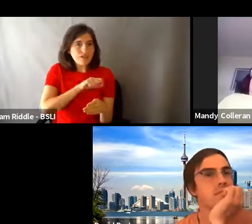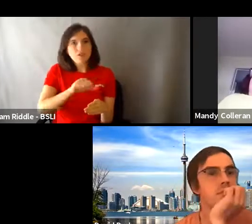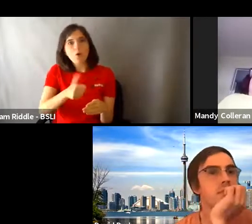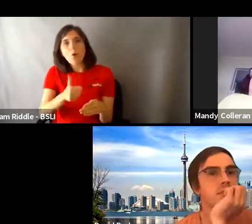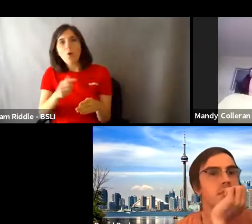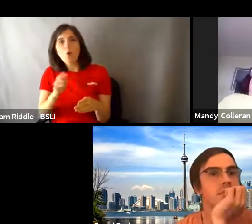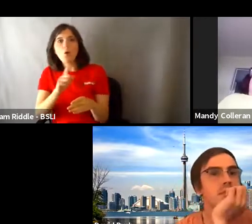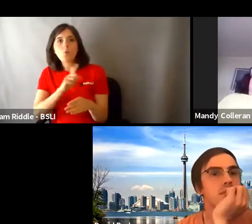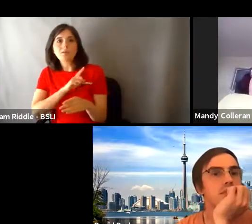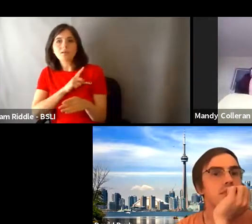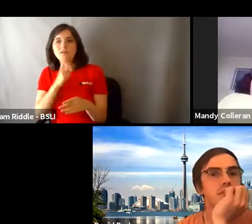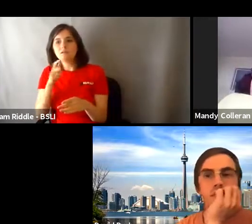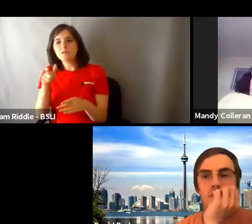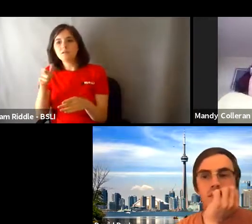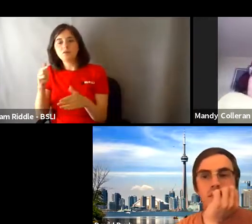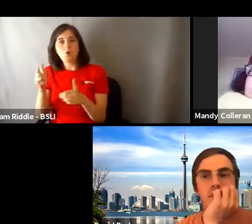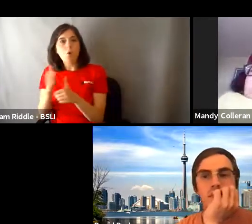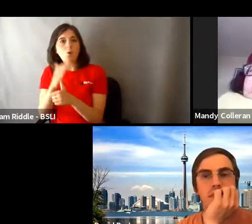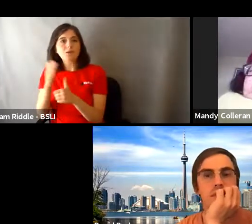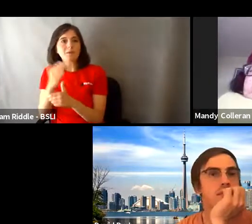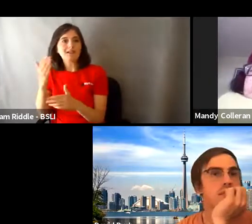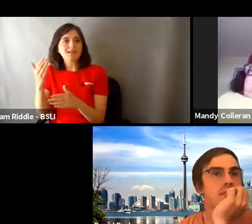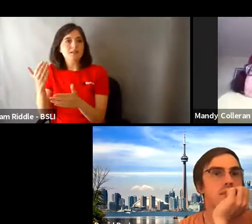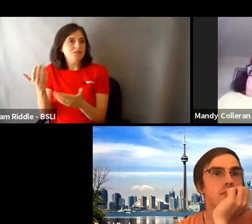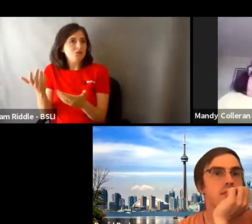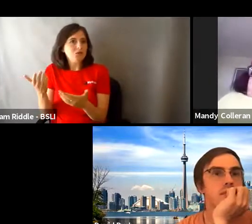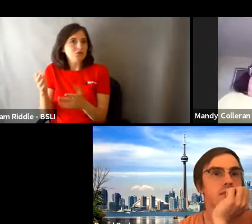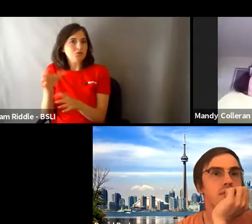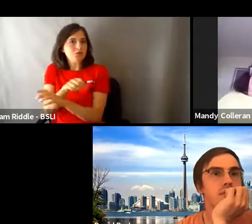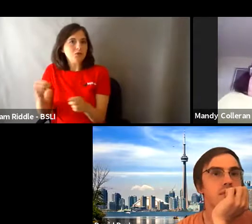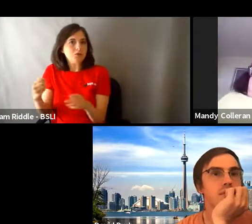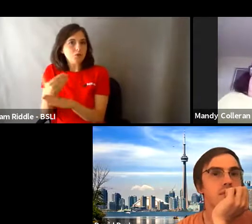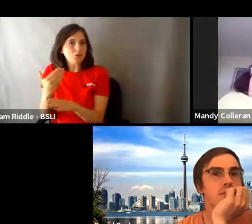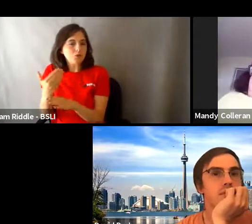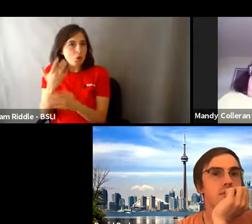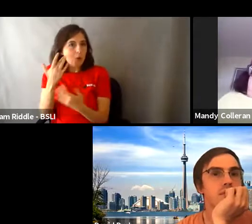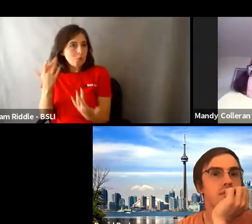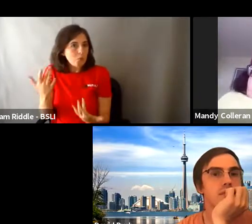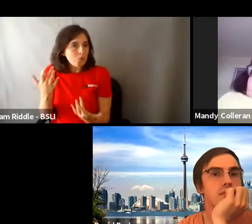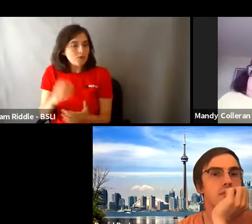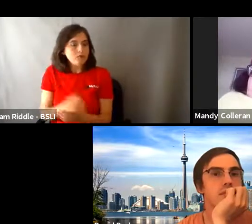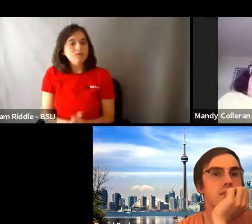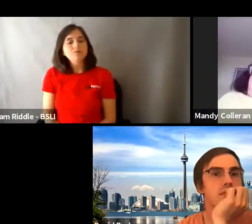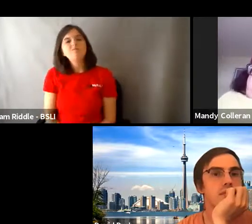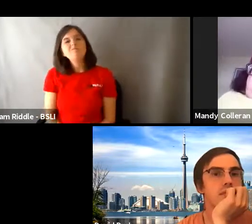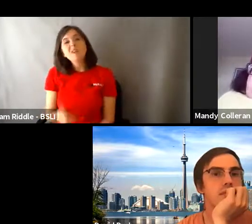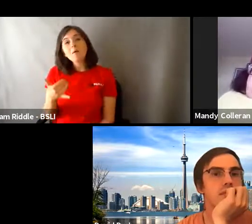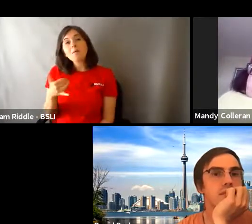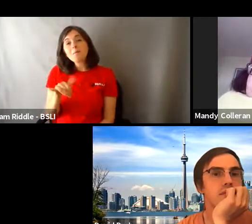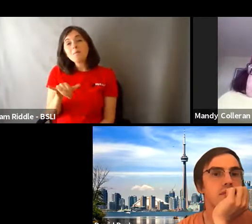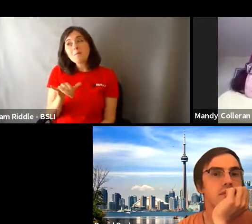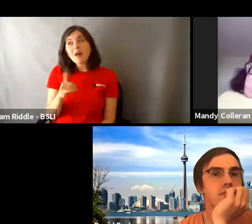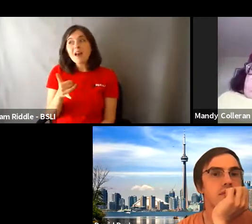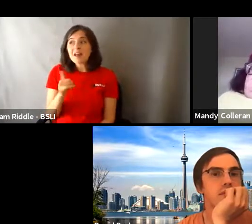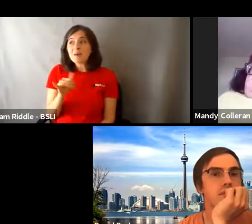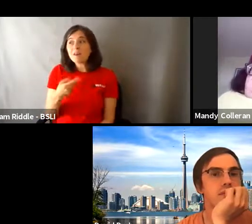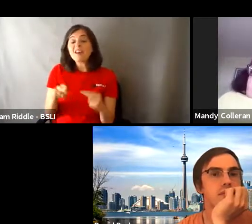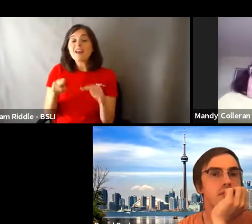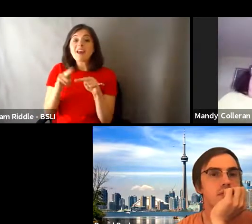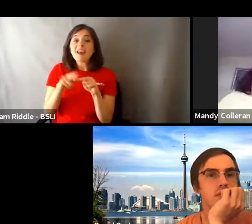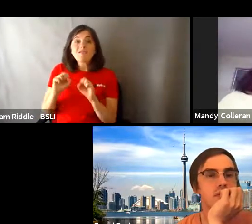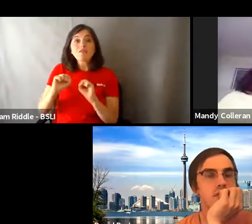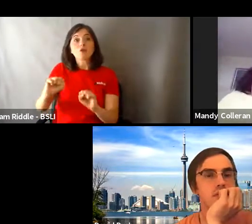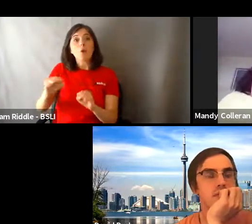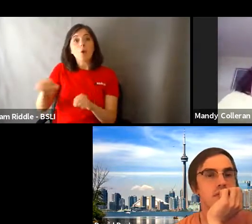of experience. Maybe it might be a little bit different if your whole region depends upon a certain kind